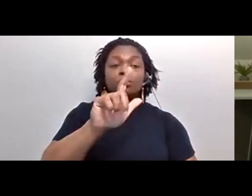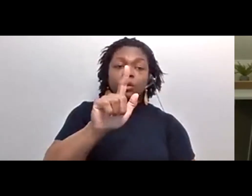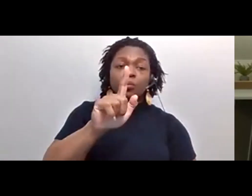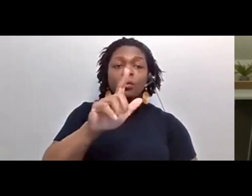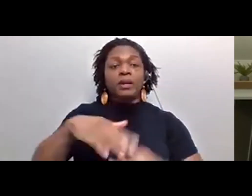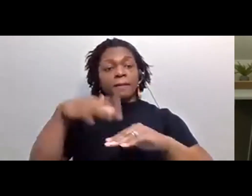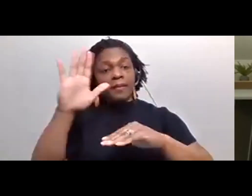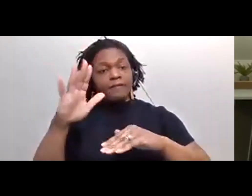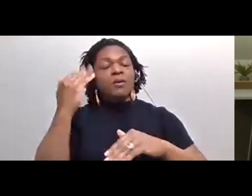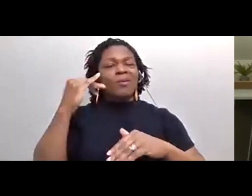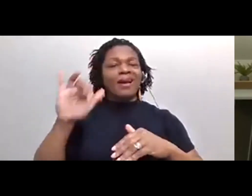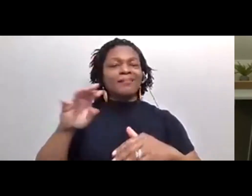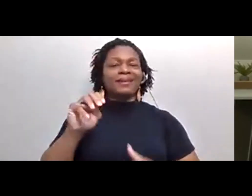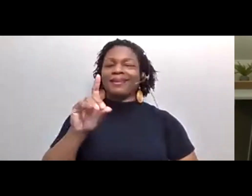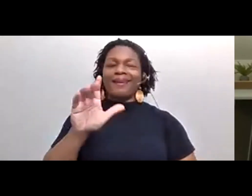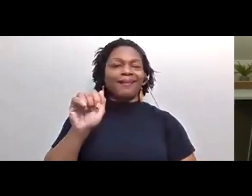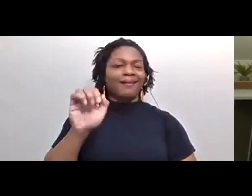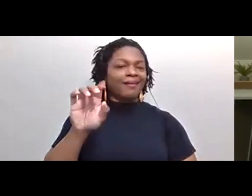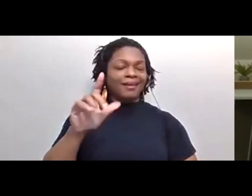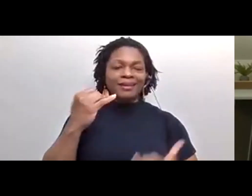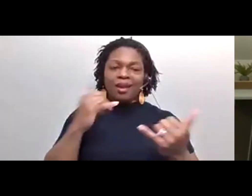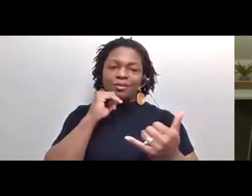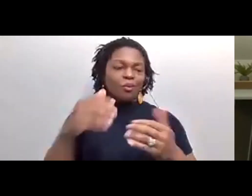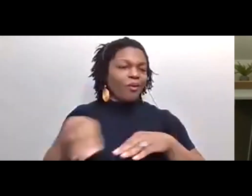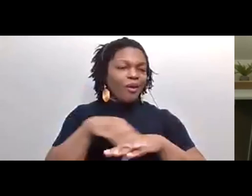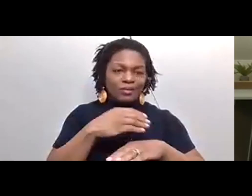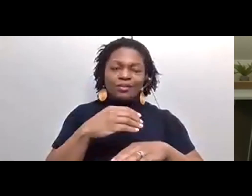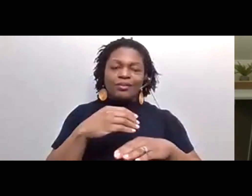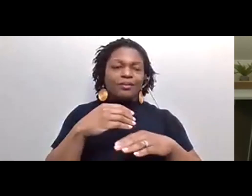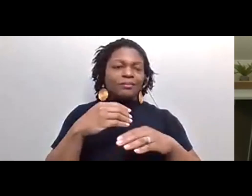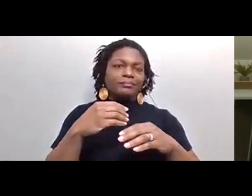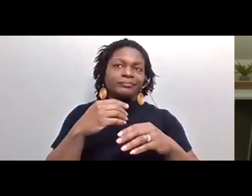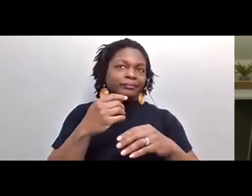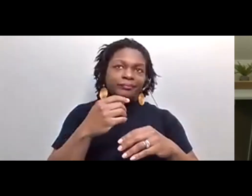currently Medicaid does not cover much, if any, for adults.